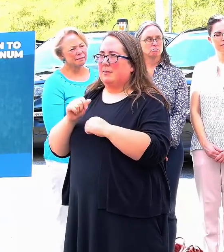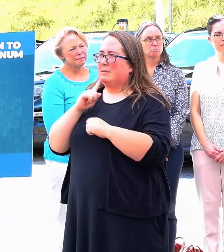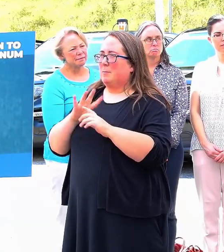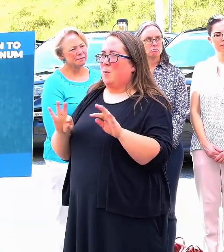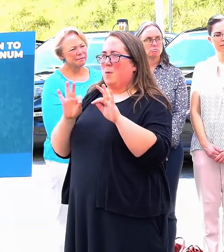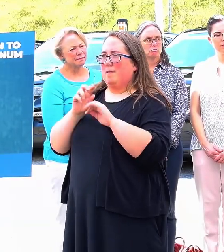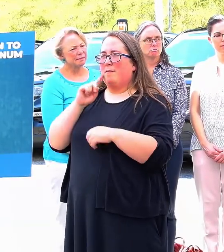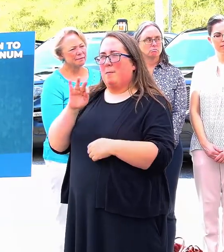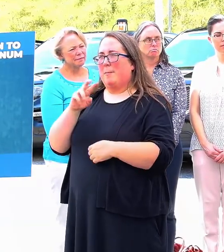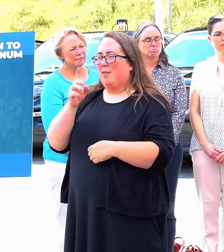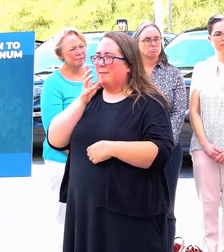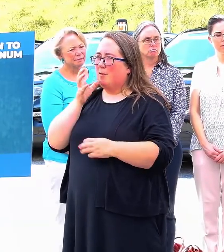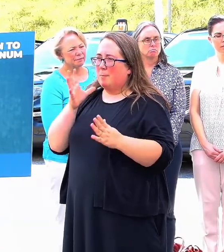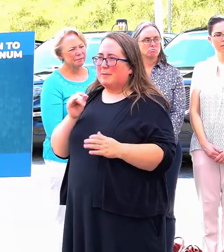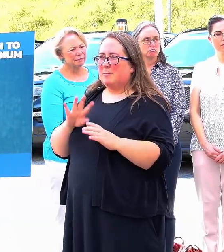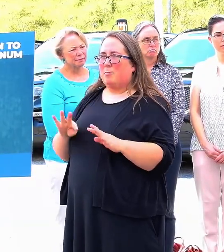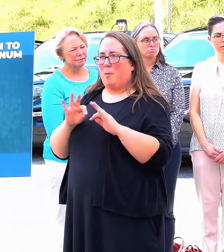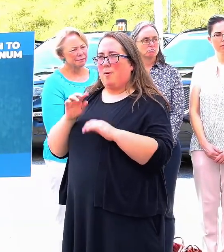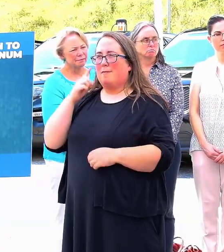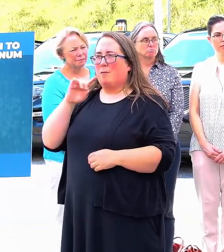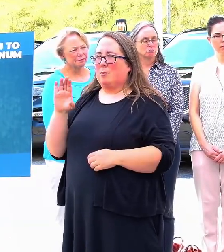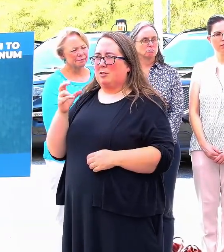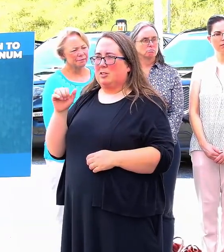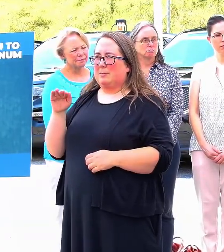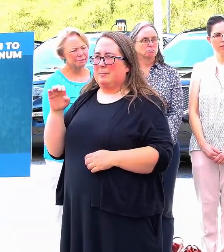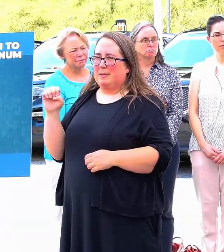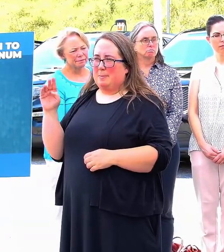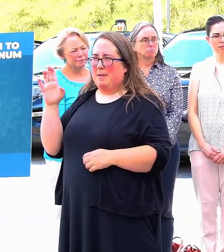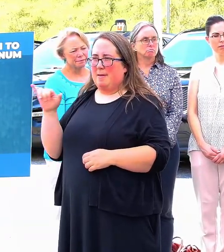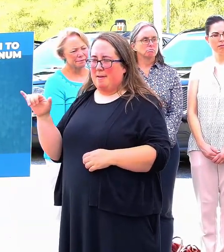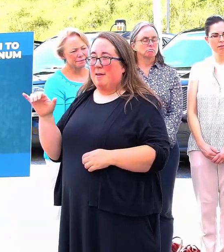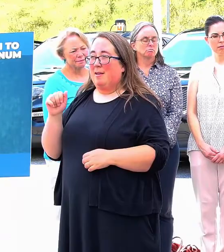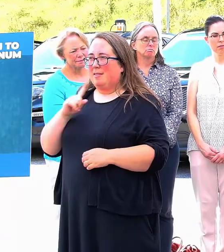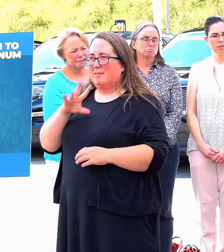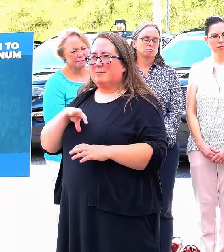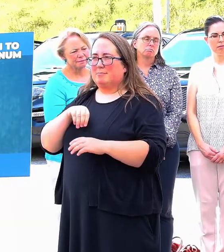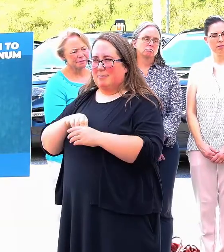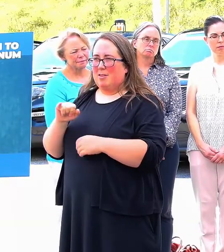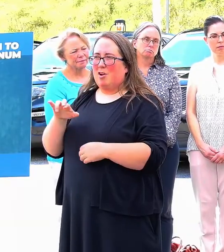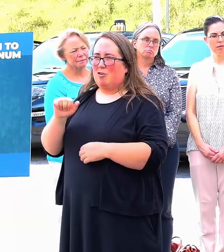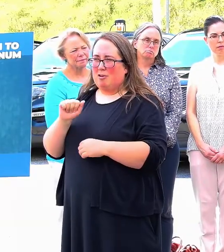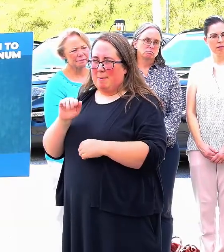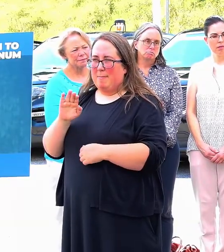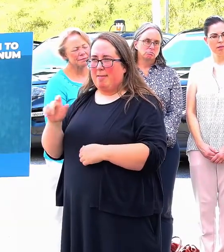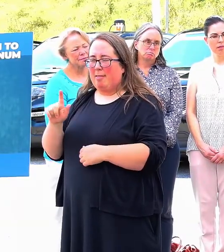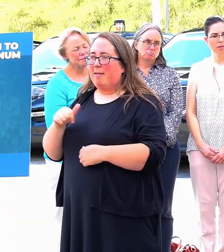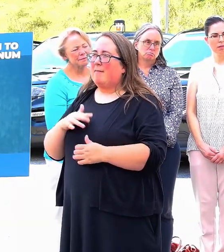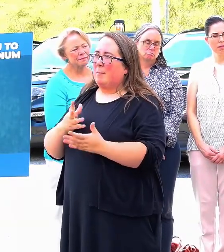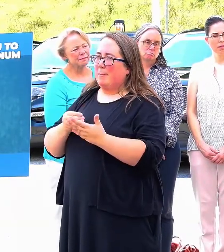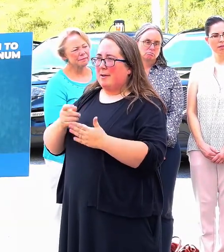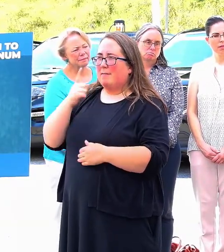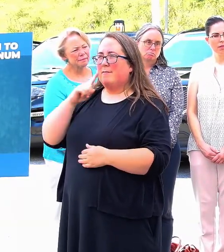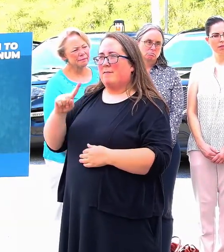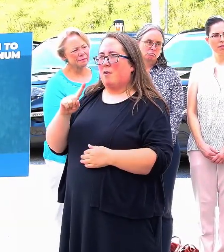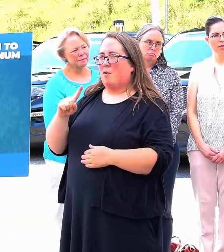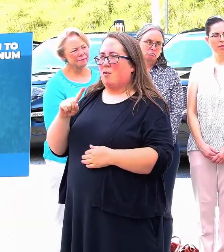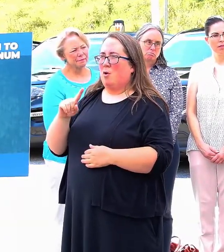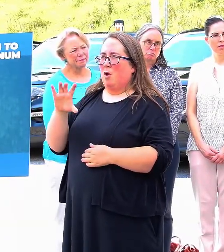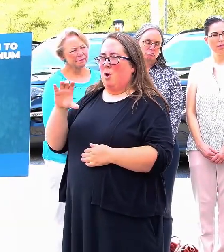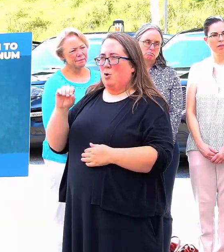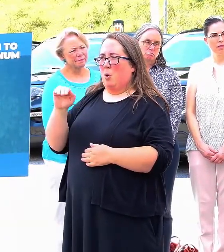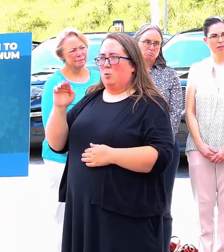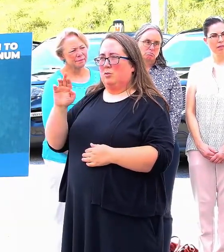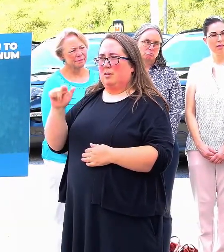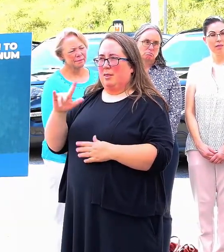important for Maryland farmers and important for our Chesapeake Bay. That's in this bill. There's money in here for coastal